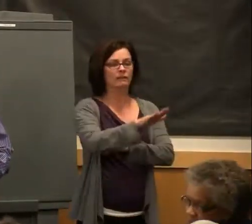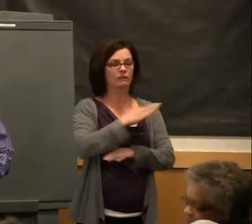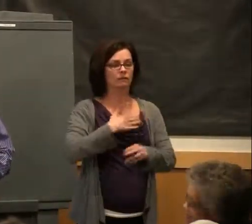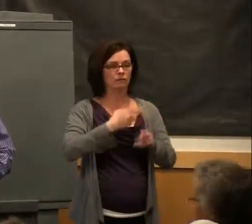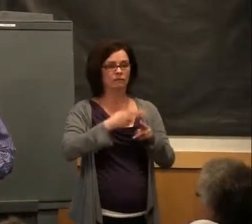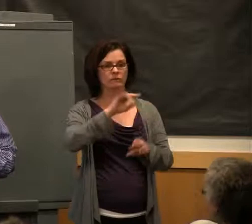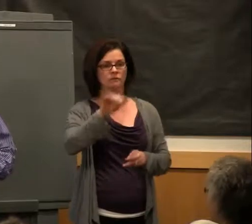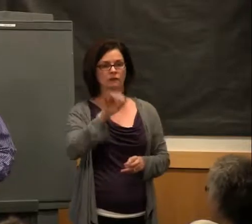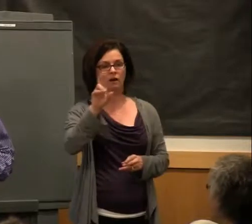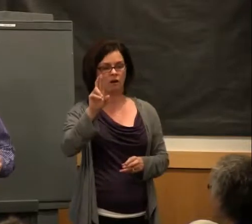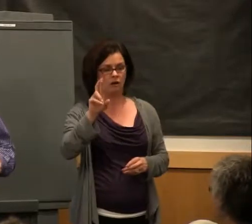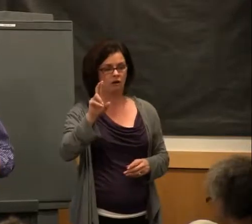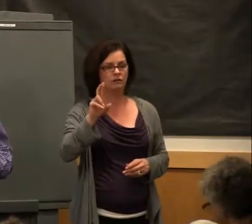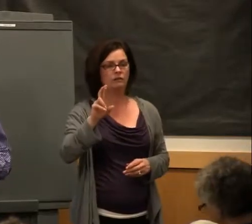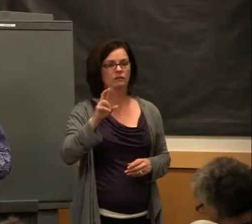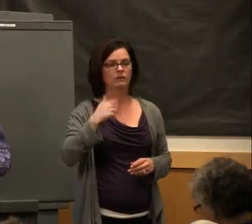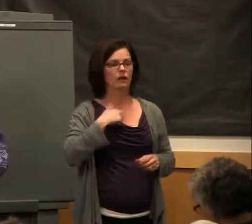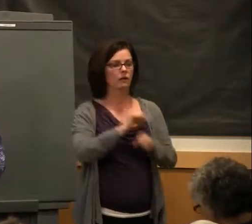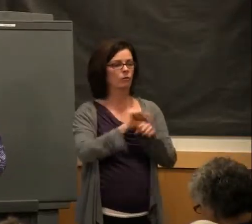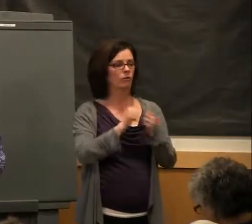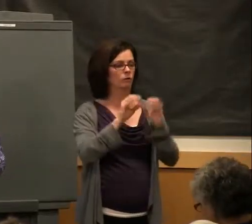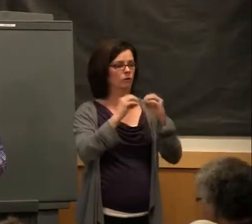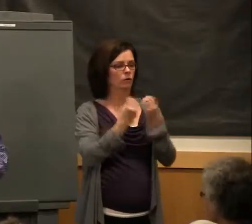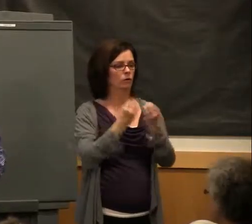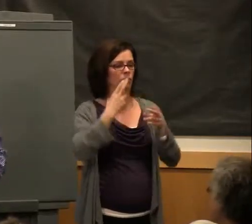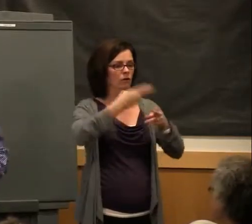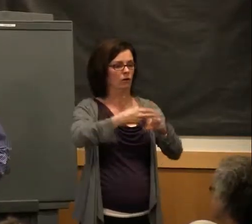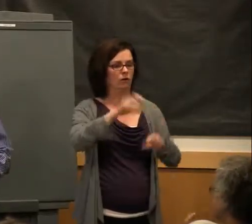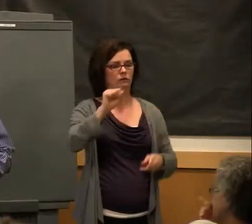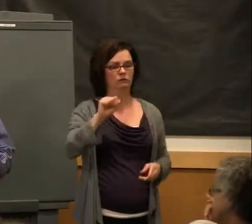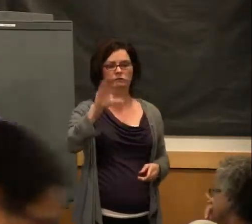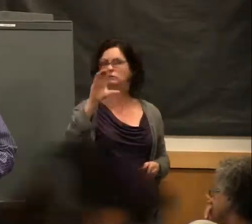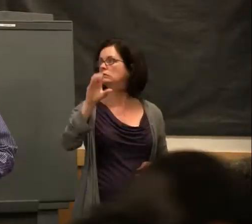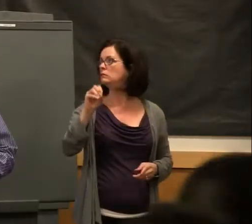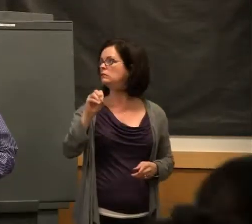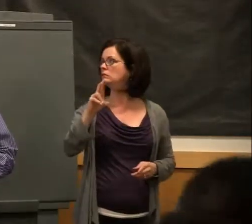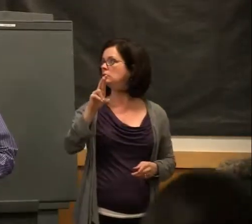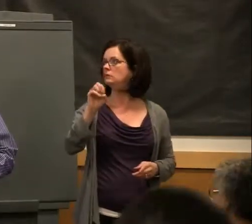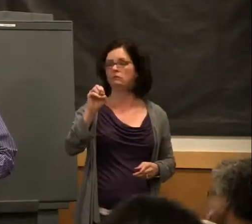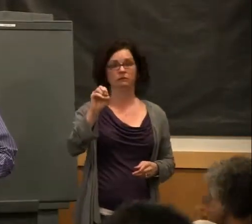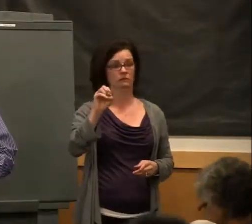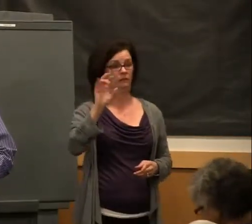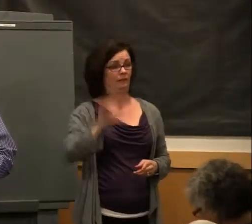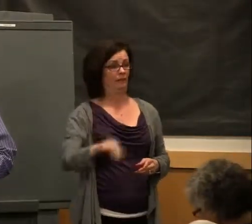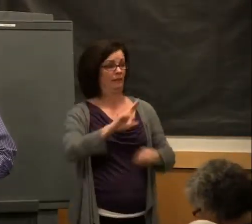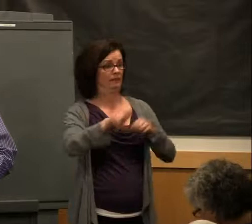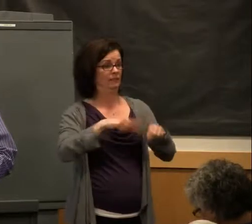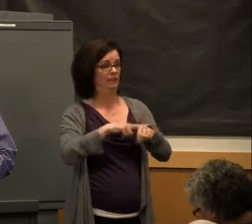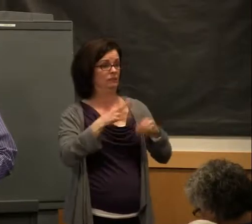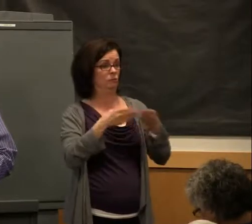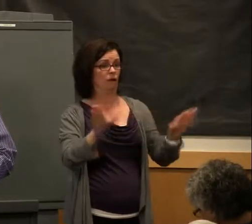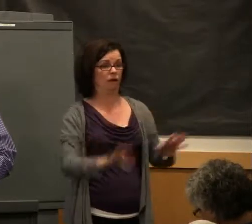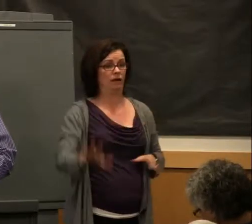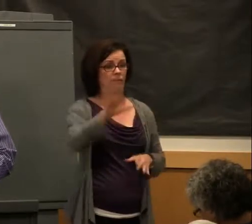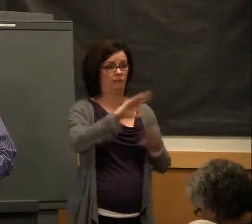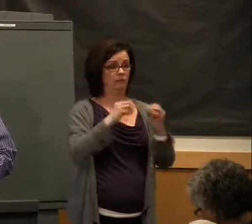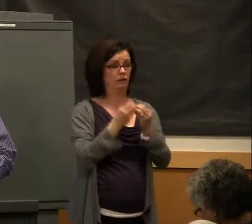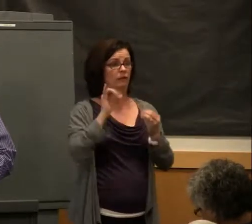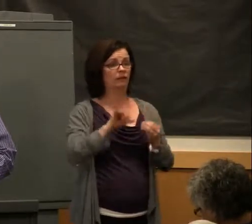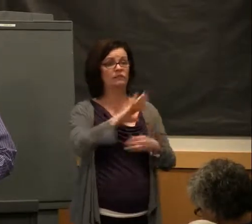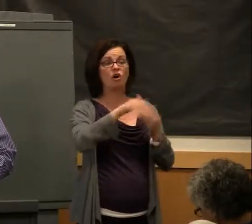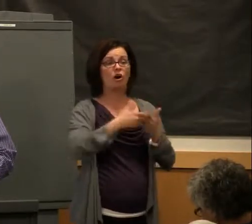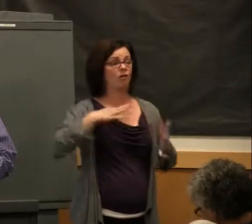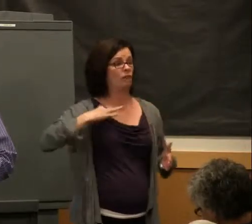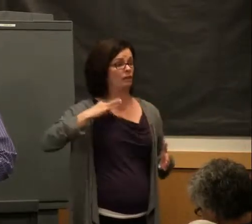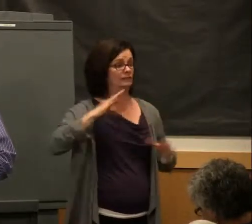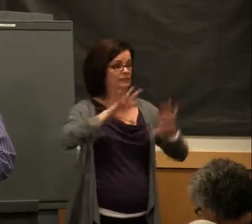My name is JR, and I'm with an organization called SCORE. And SCORE is a nationwide organization. It's an all-volunteer